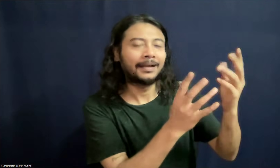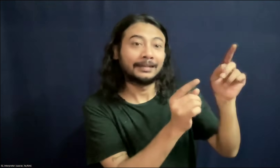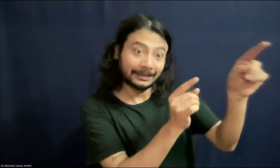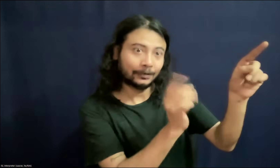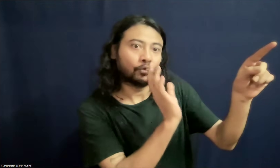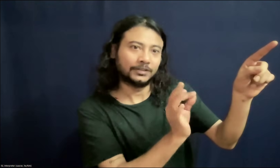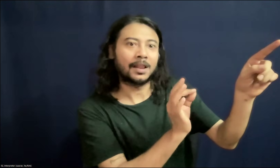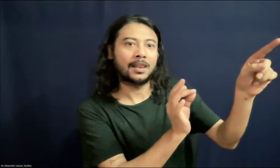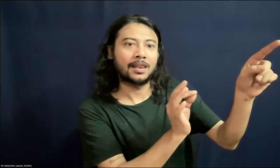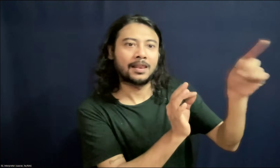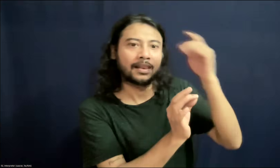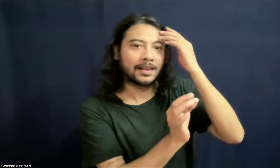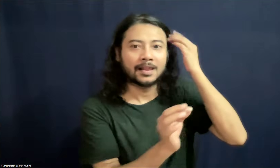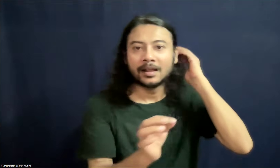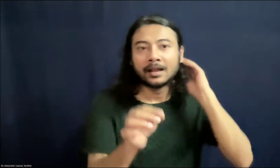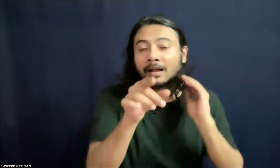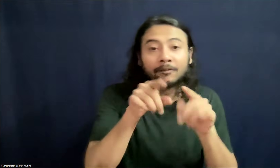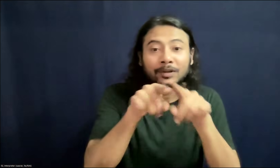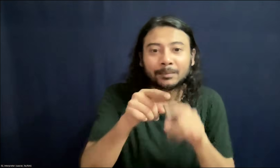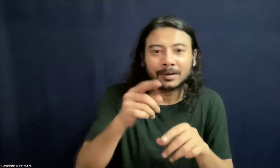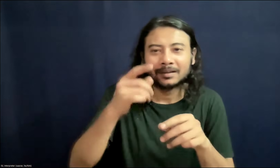Similarly, drop of ocean cannot be equal to